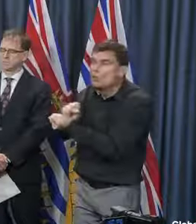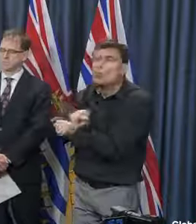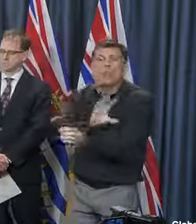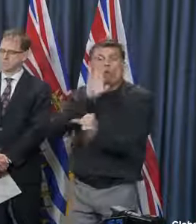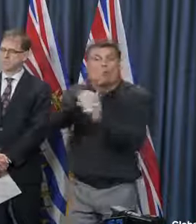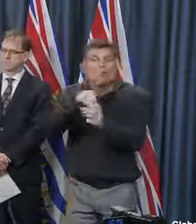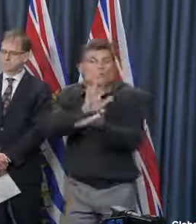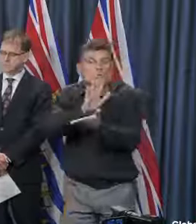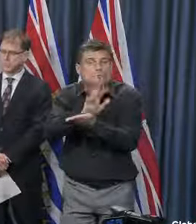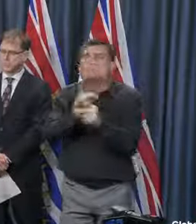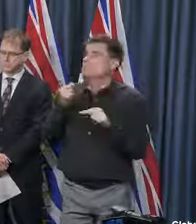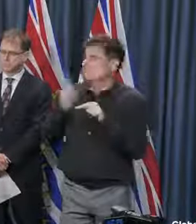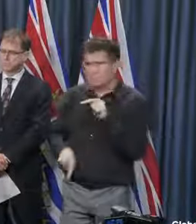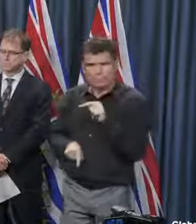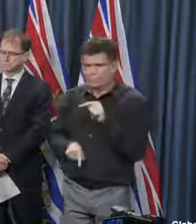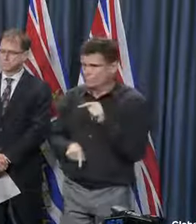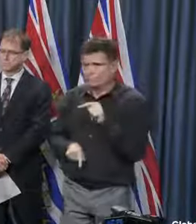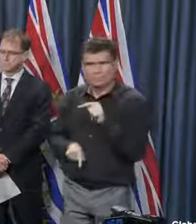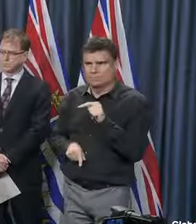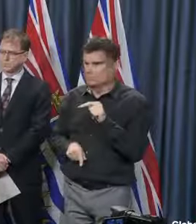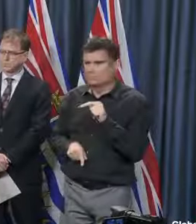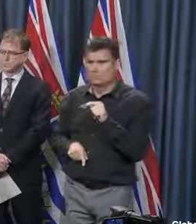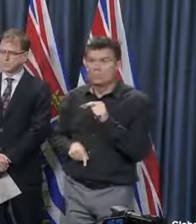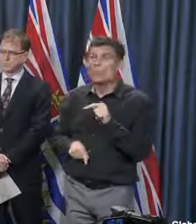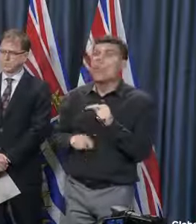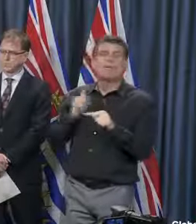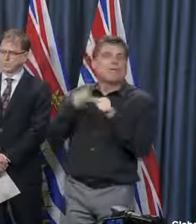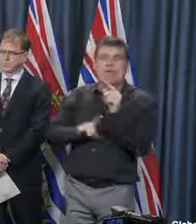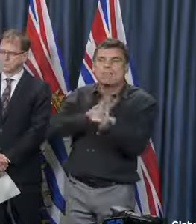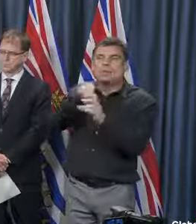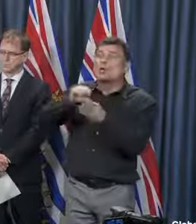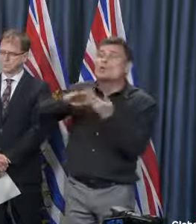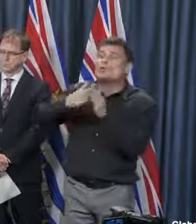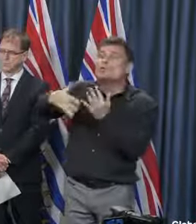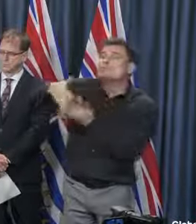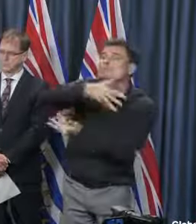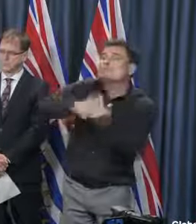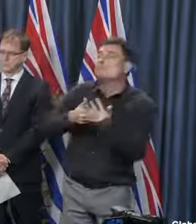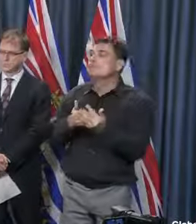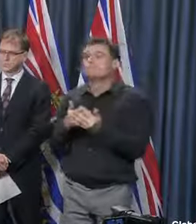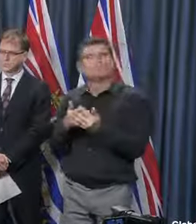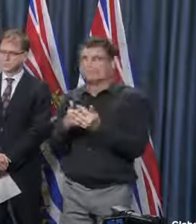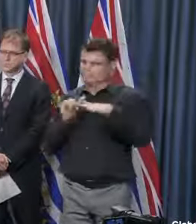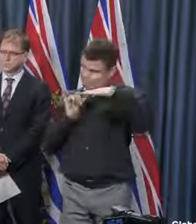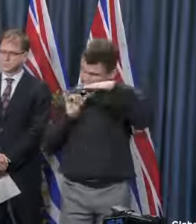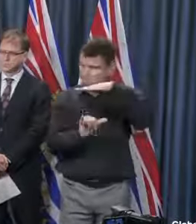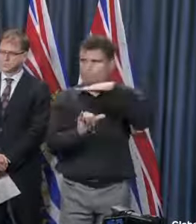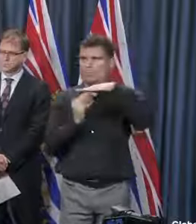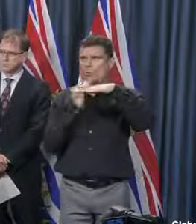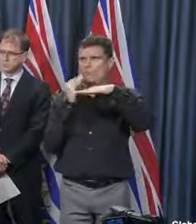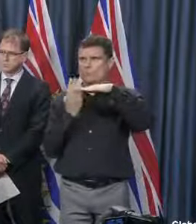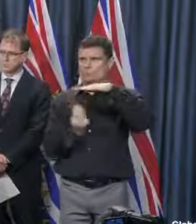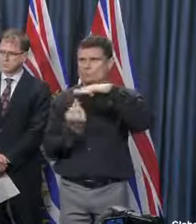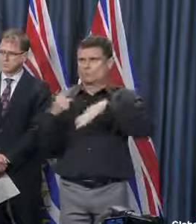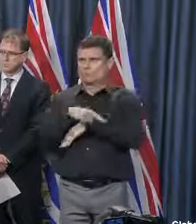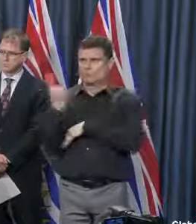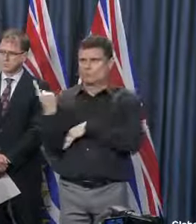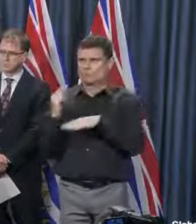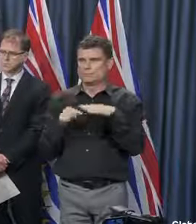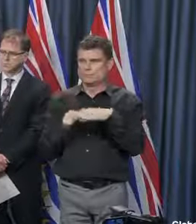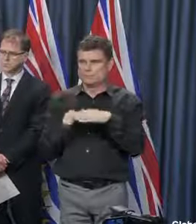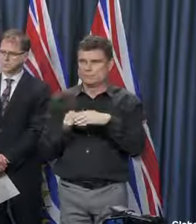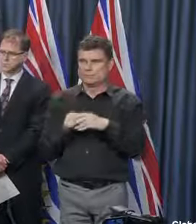out of our communities, so that we can break those transmission chains, we can stop transmission. We can't